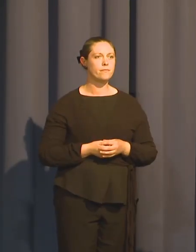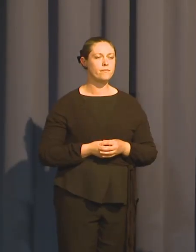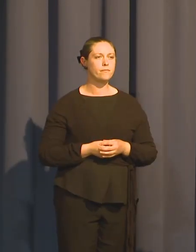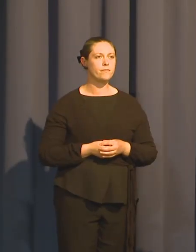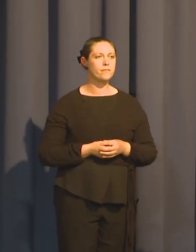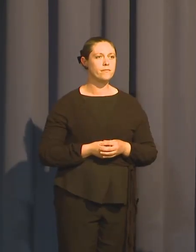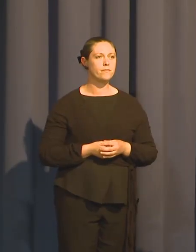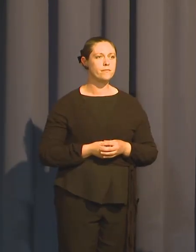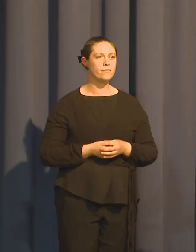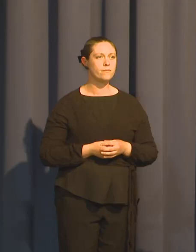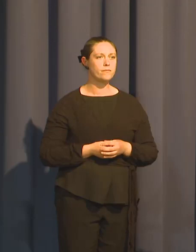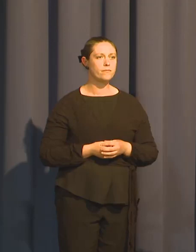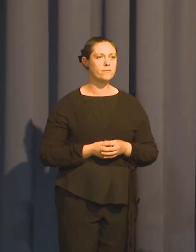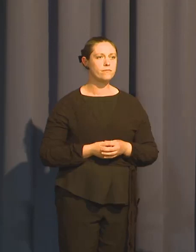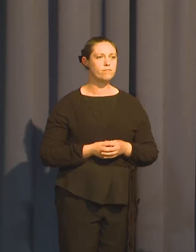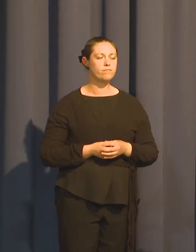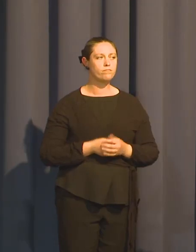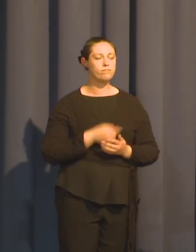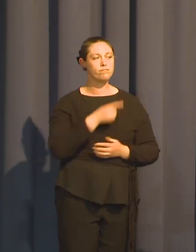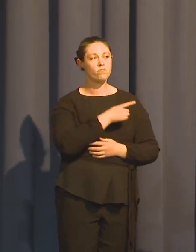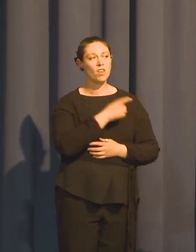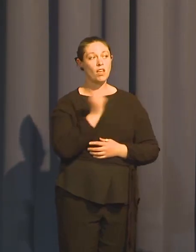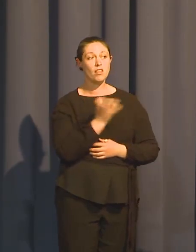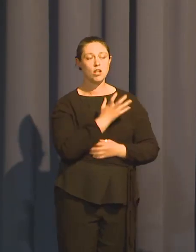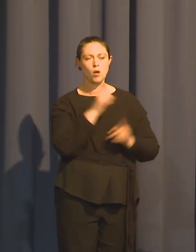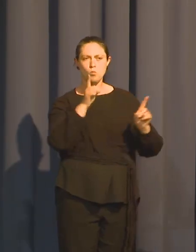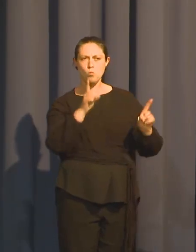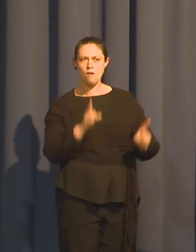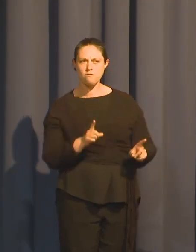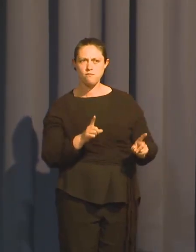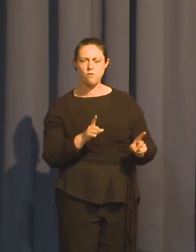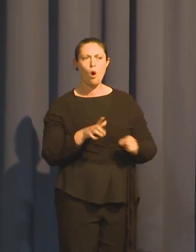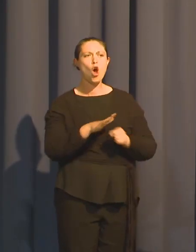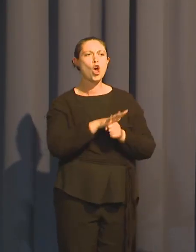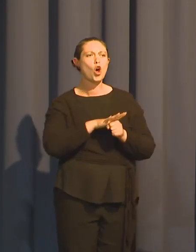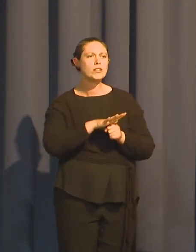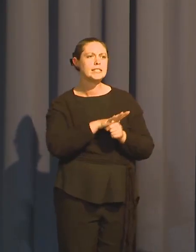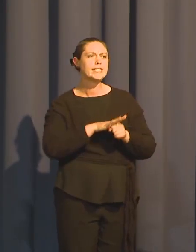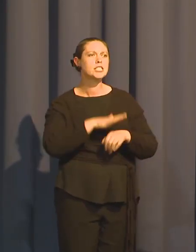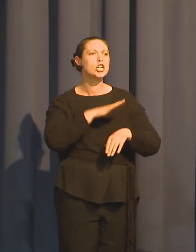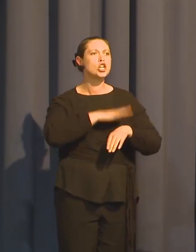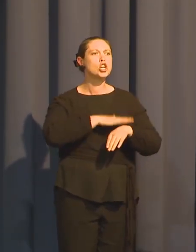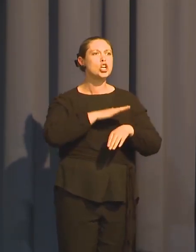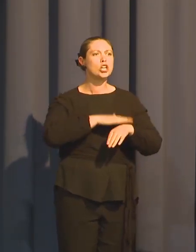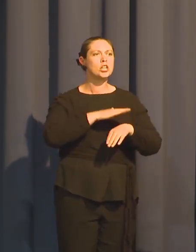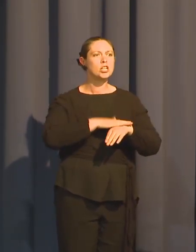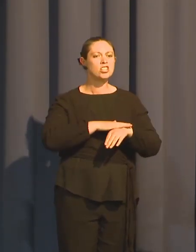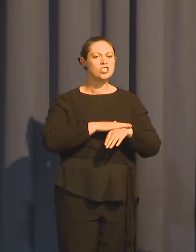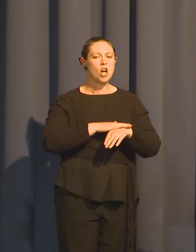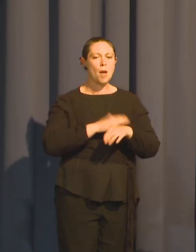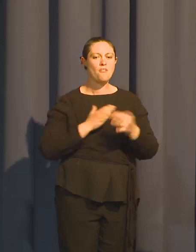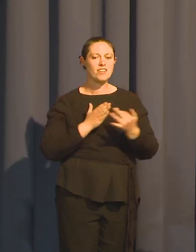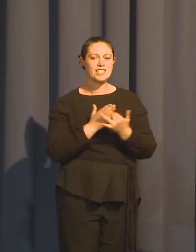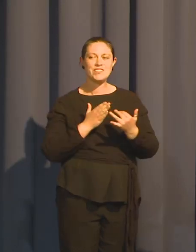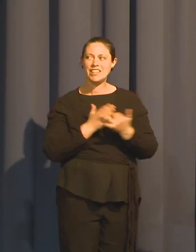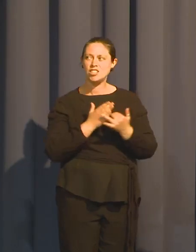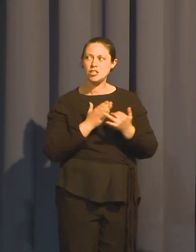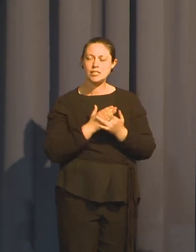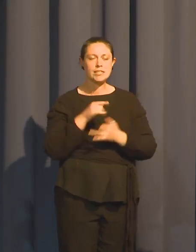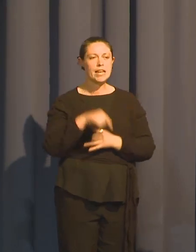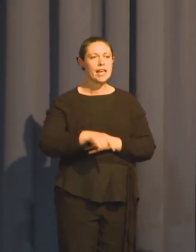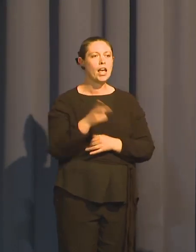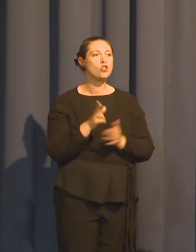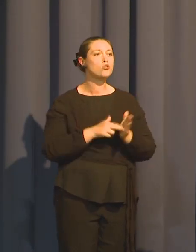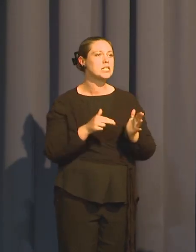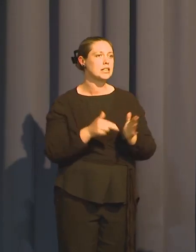Okay, and this slide is just to put into some of the context the time trend of some of the interventions that we've done in New